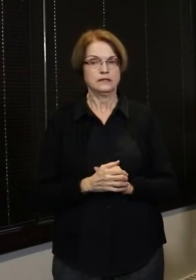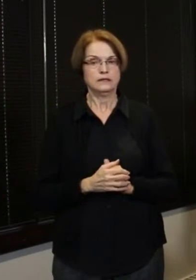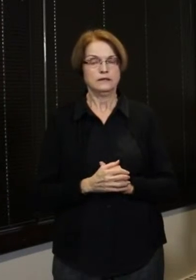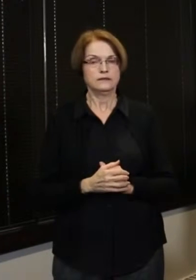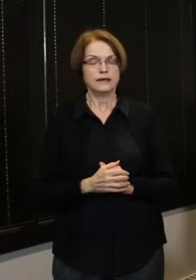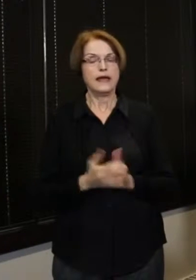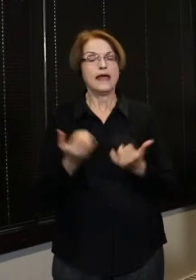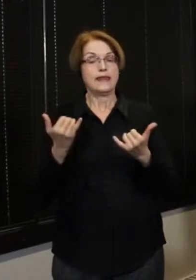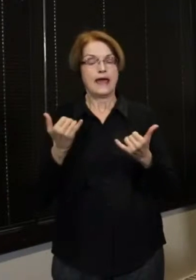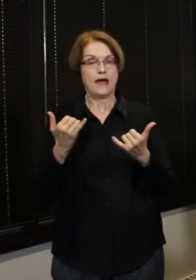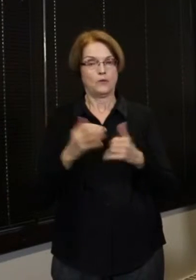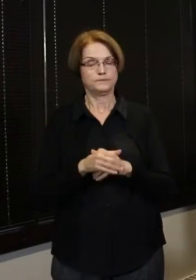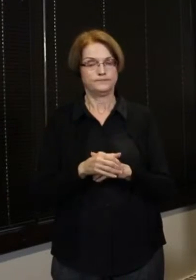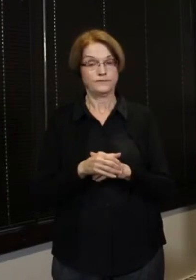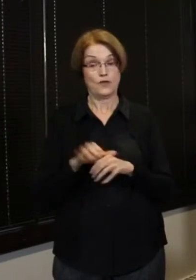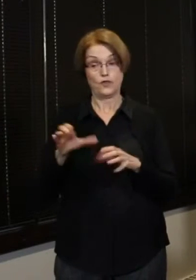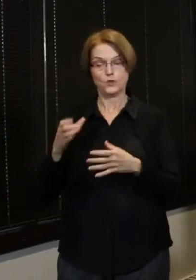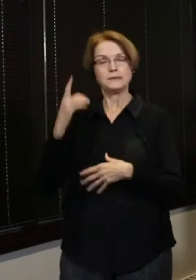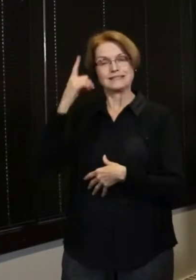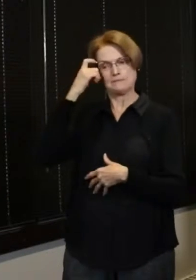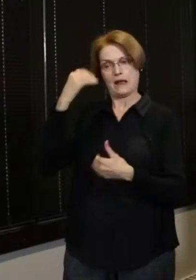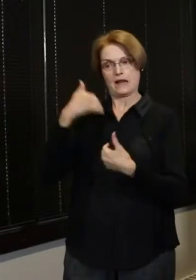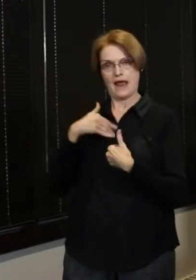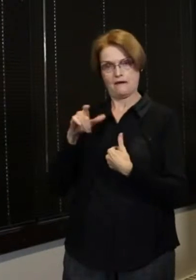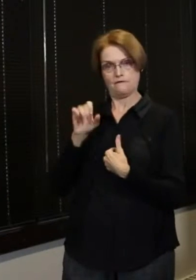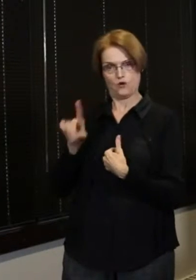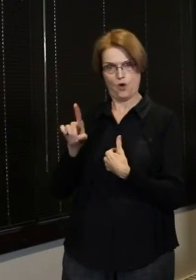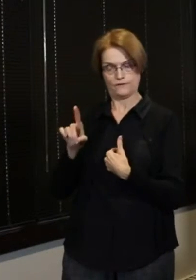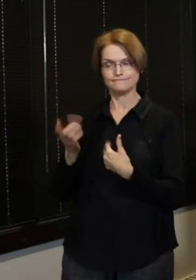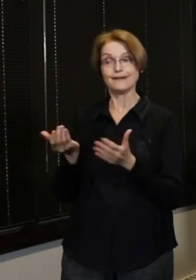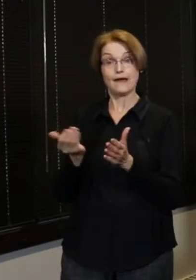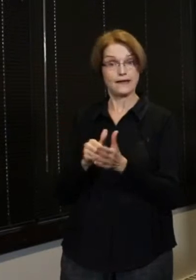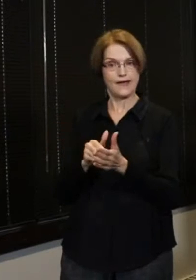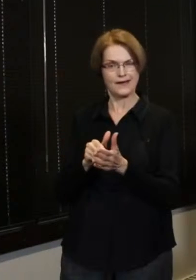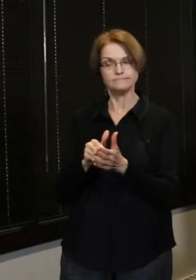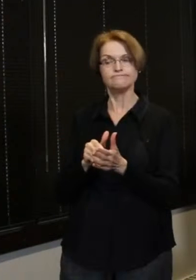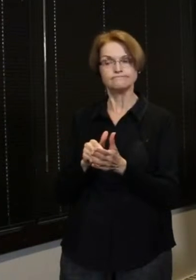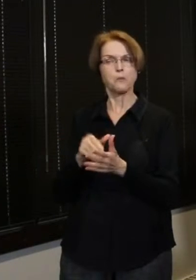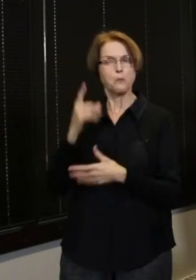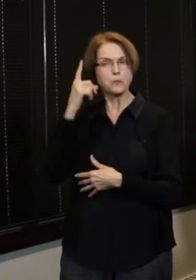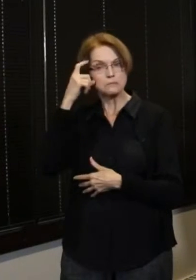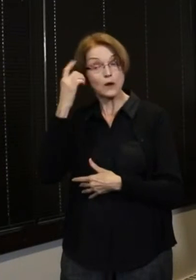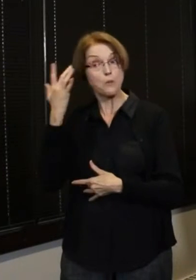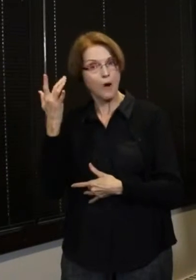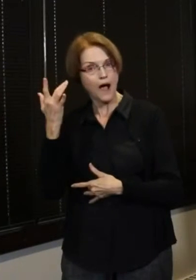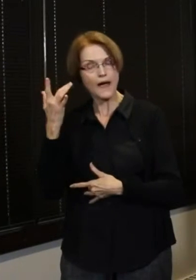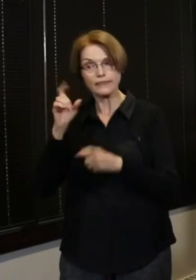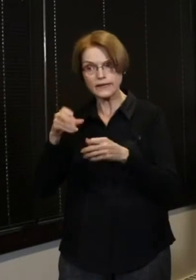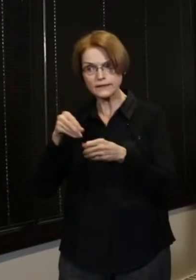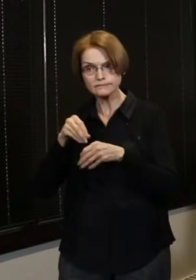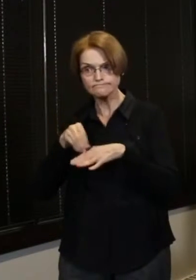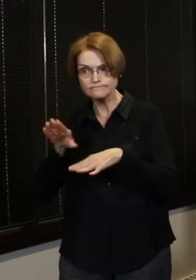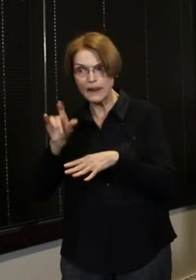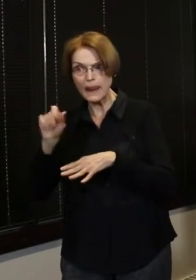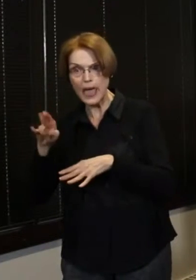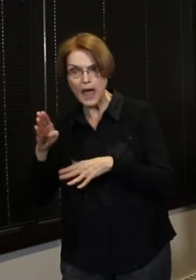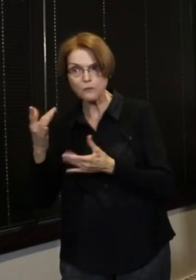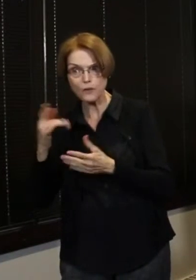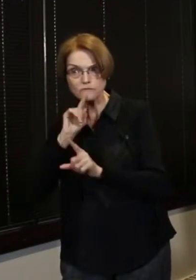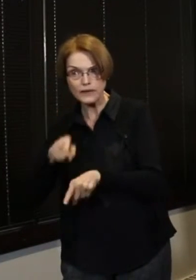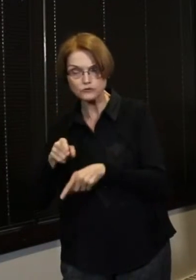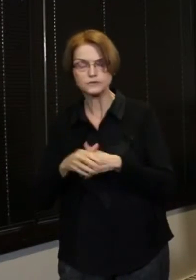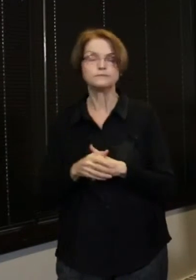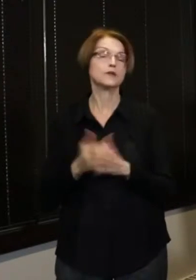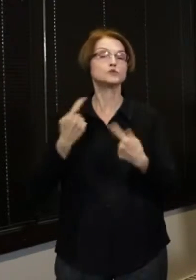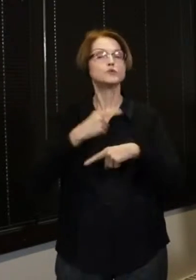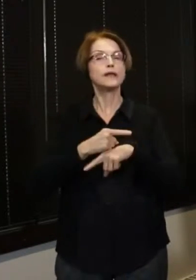Now let's look at our suspected COVID positive patients. And again, these are patients where we're waiting for a test result to come back. Today